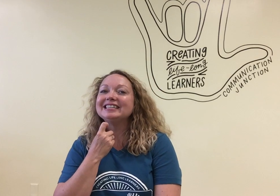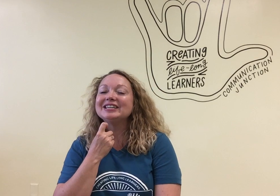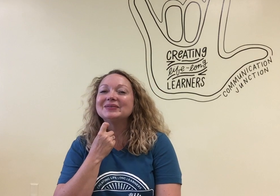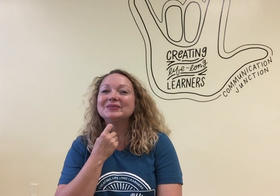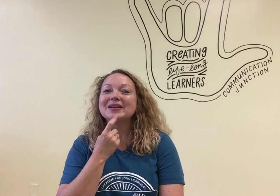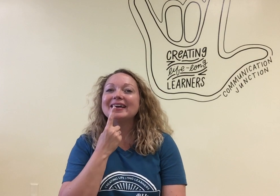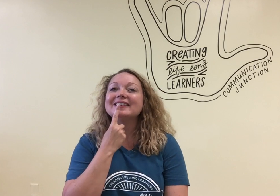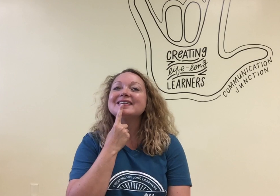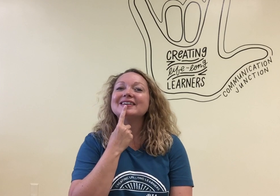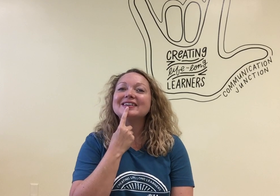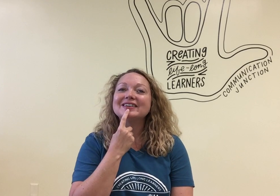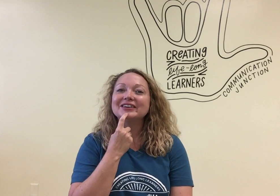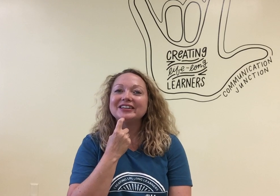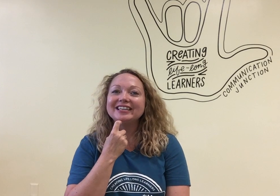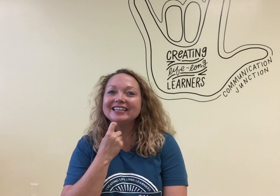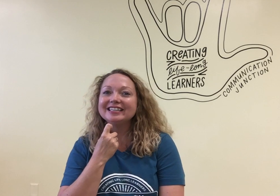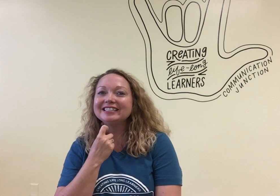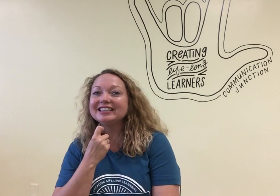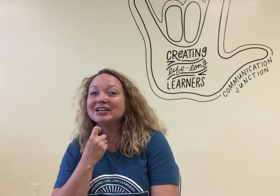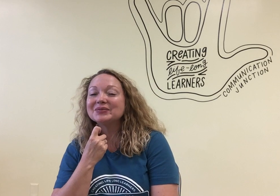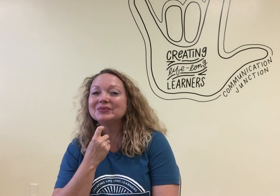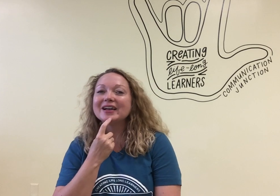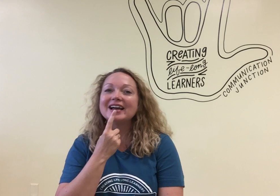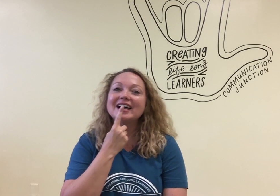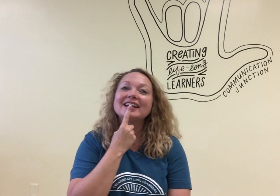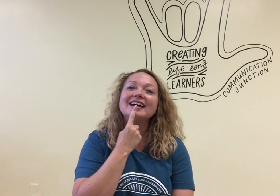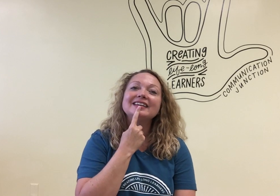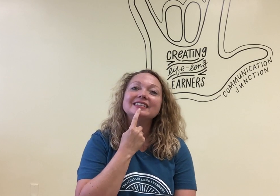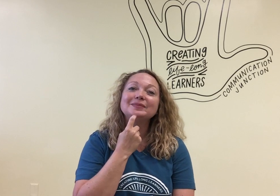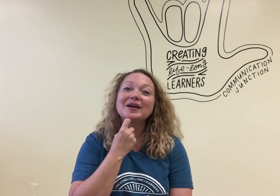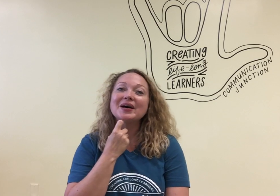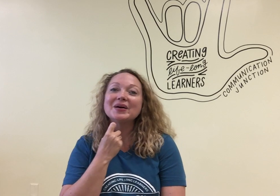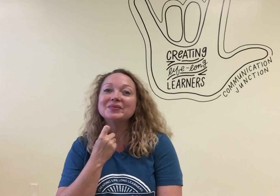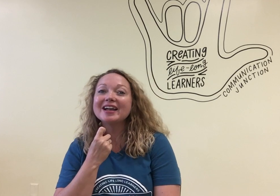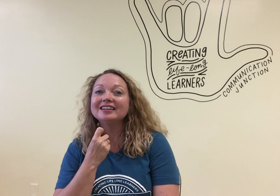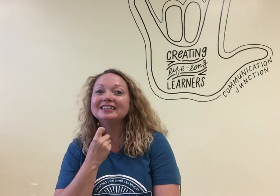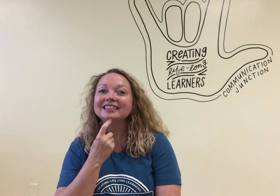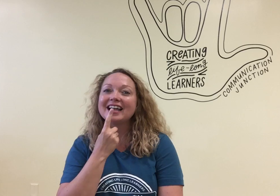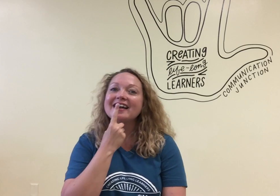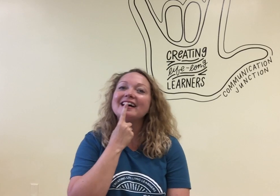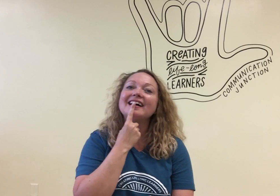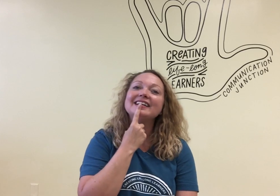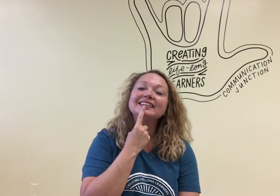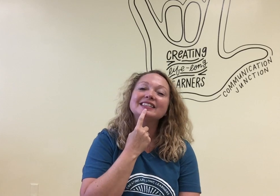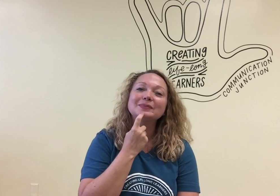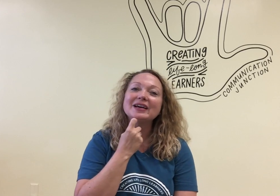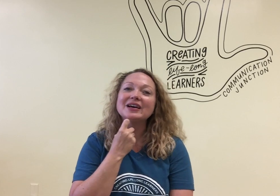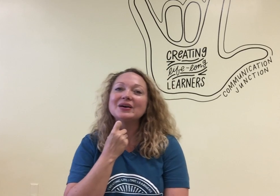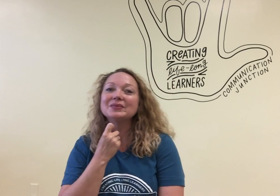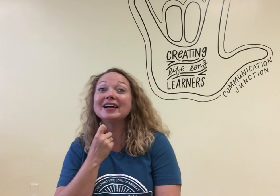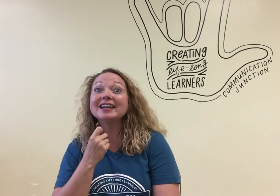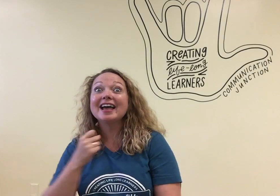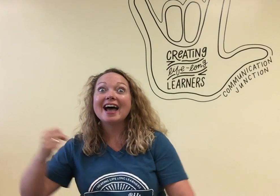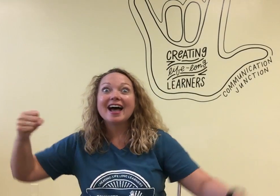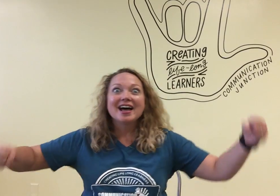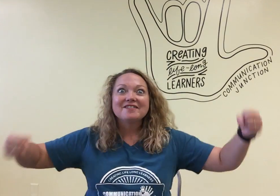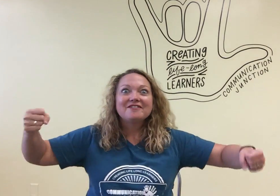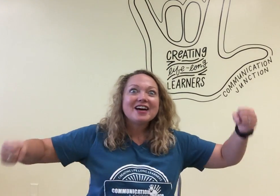R-E-D, red. R-E-D, red. I can spell red. I can spell red.